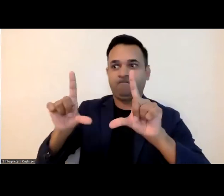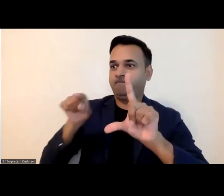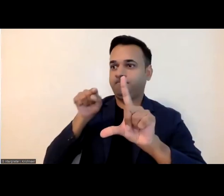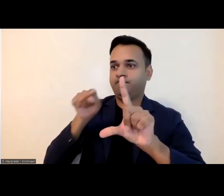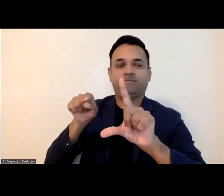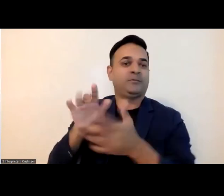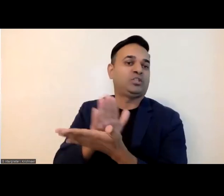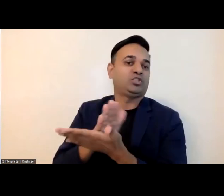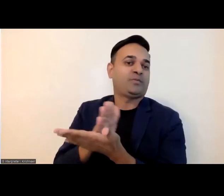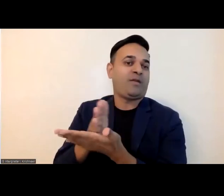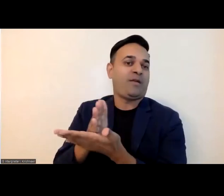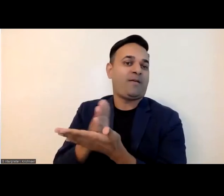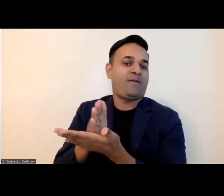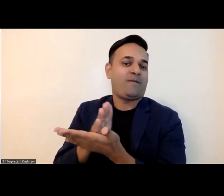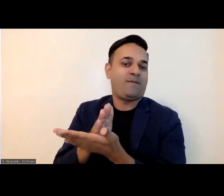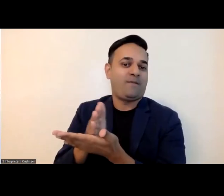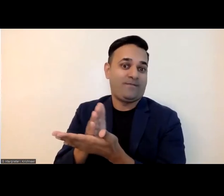there must be